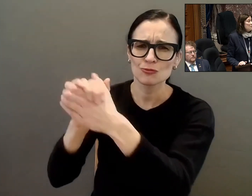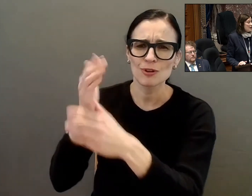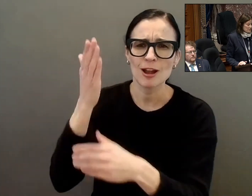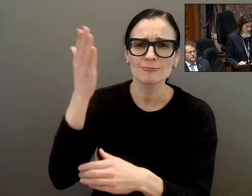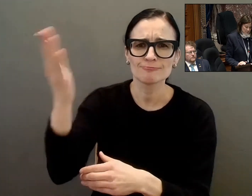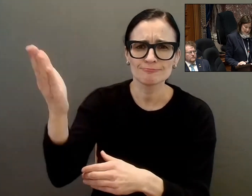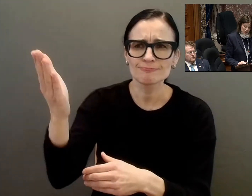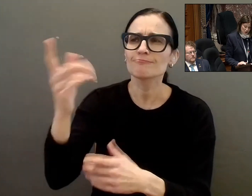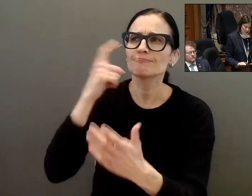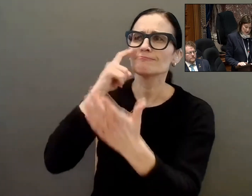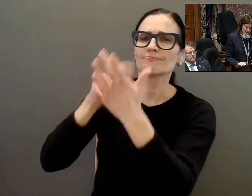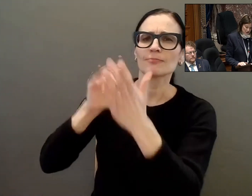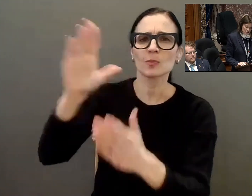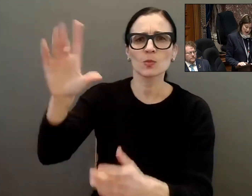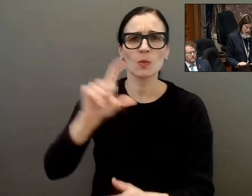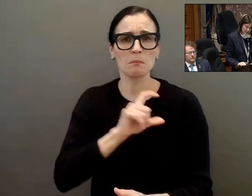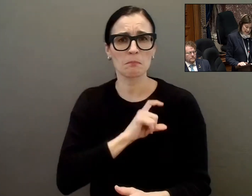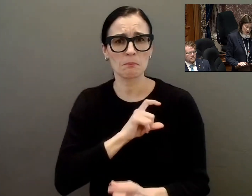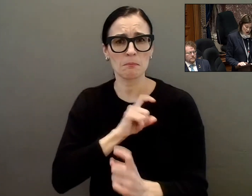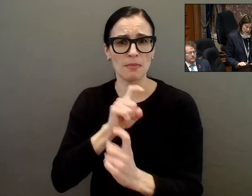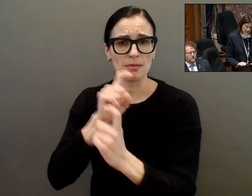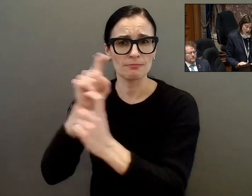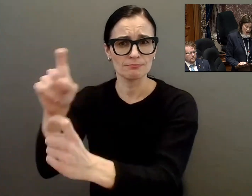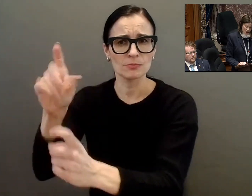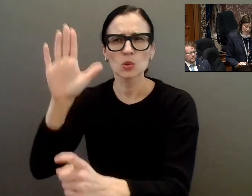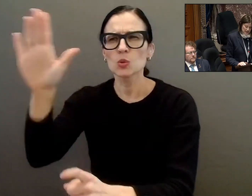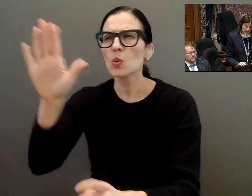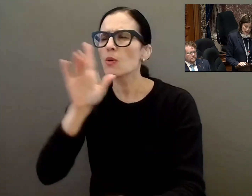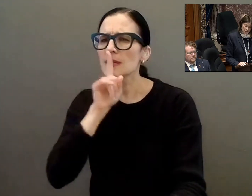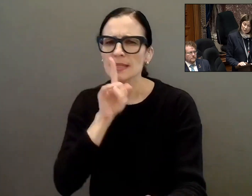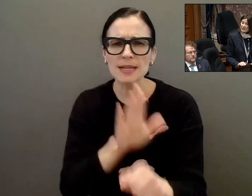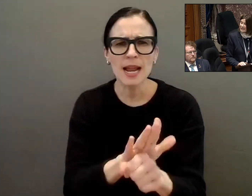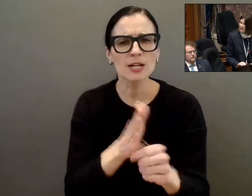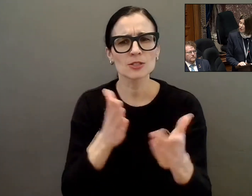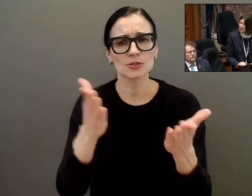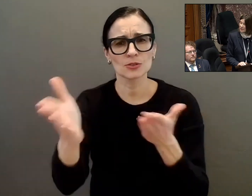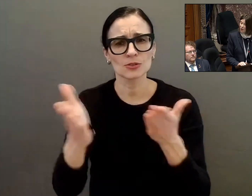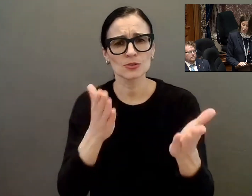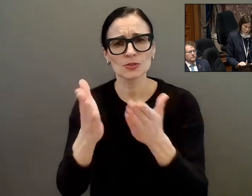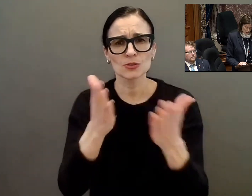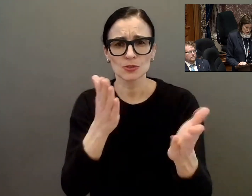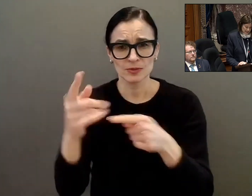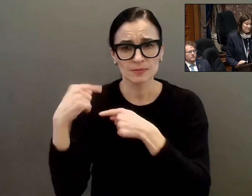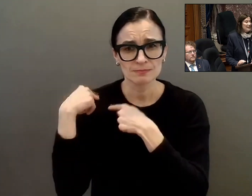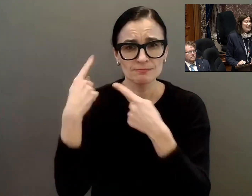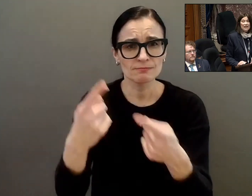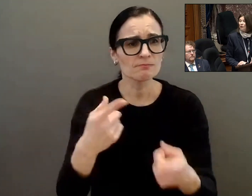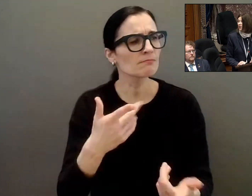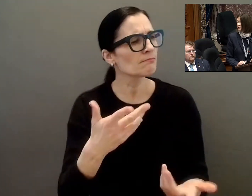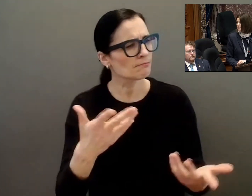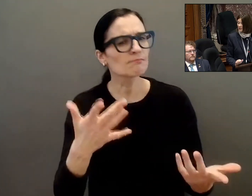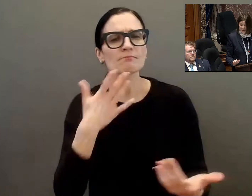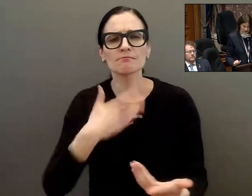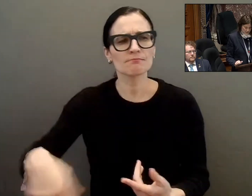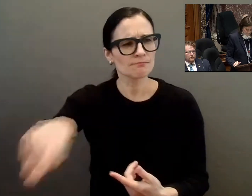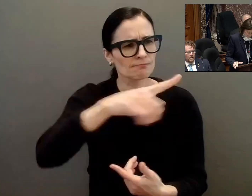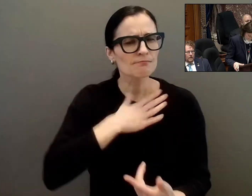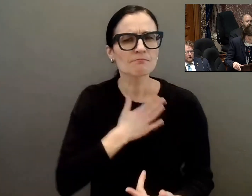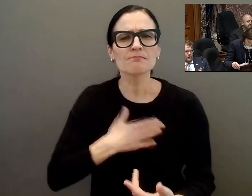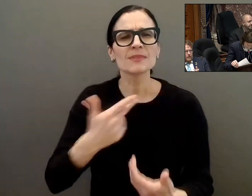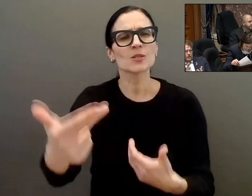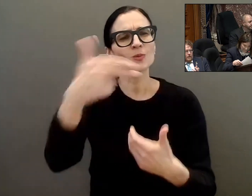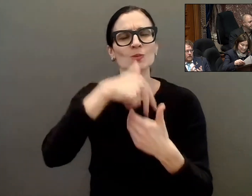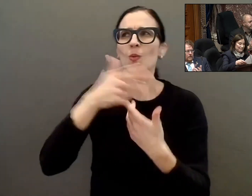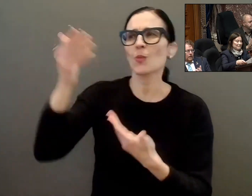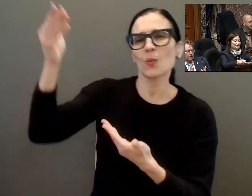Would the members please join me in congratulating Colin on this prestigious award? Thank you, Honourable Speaker.